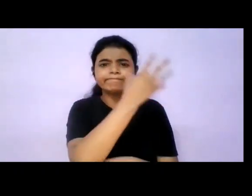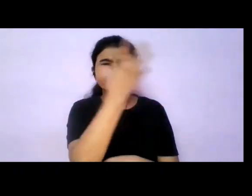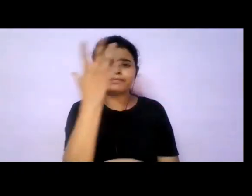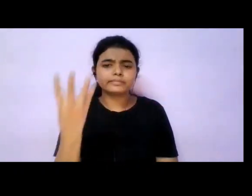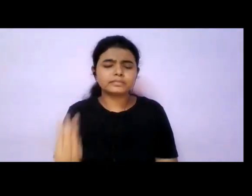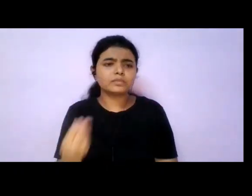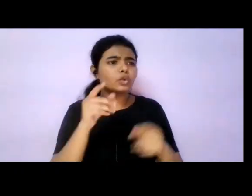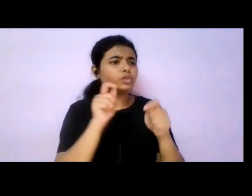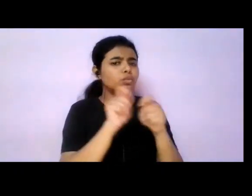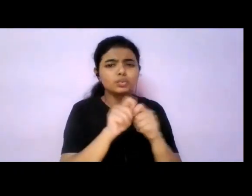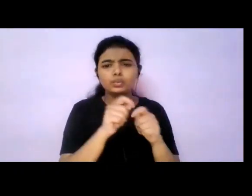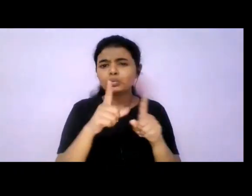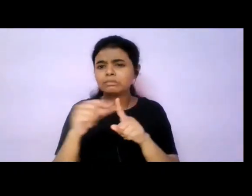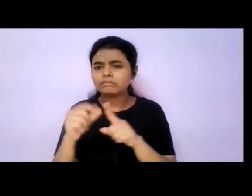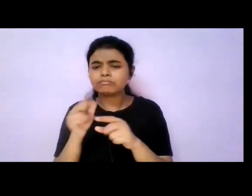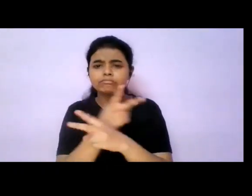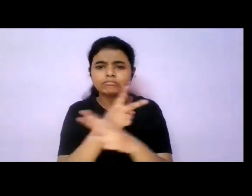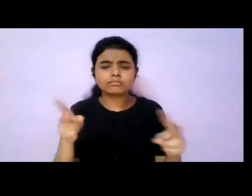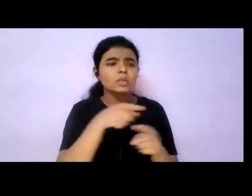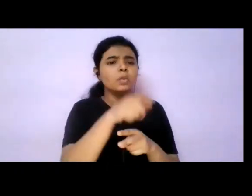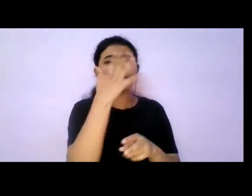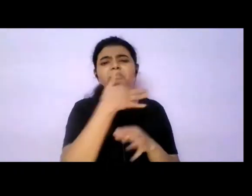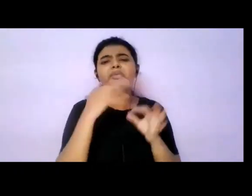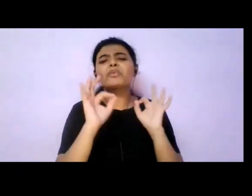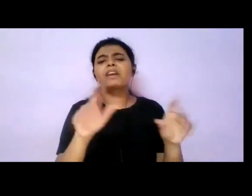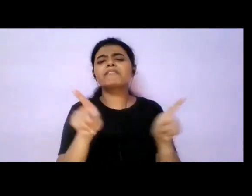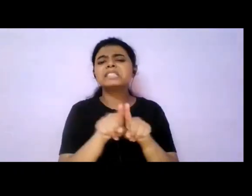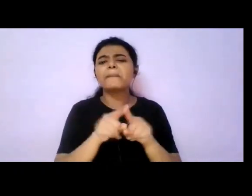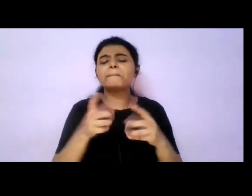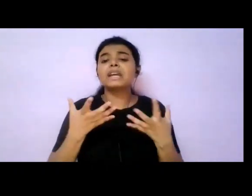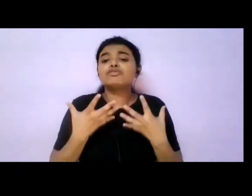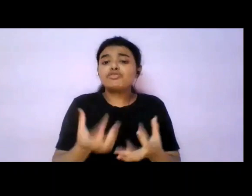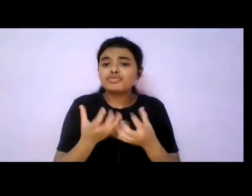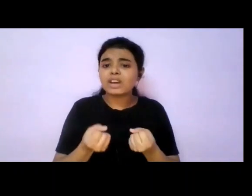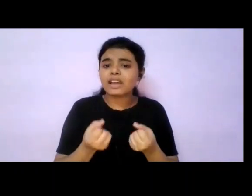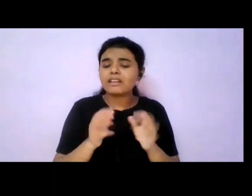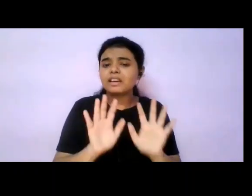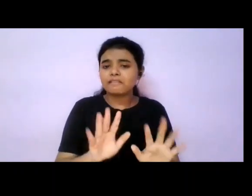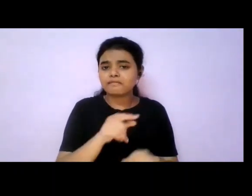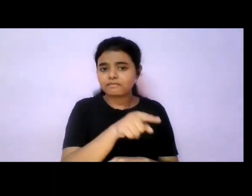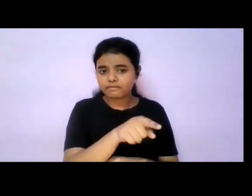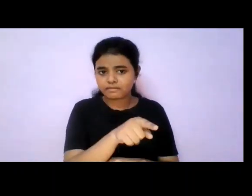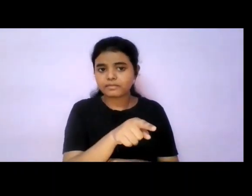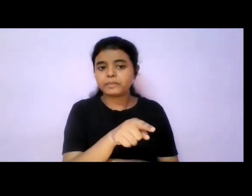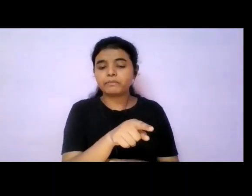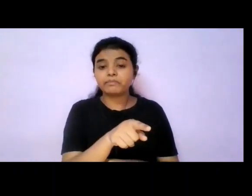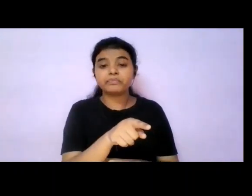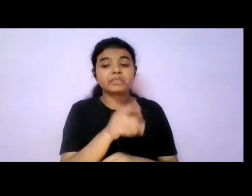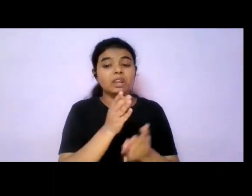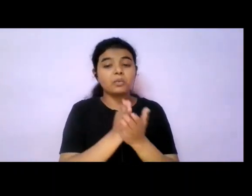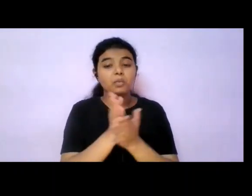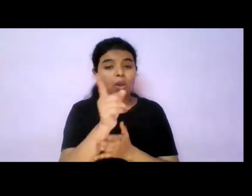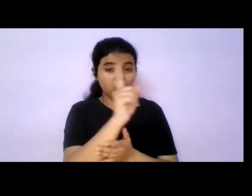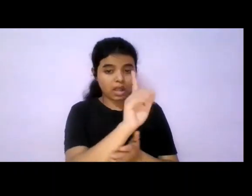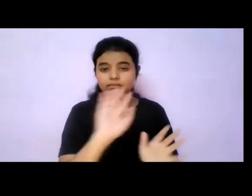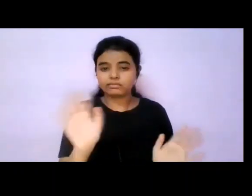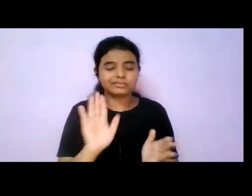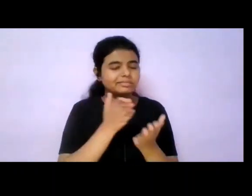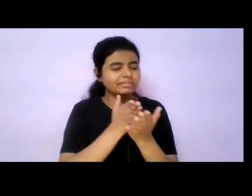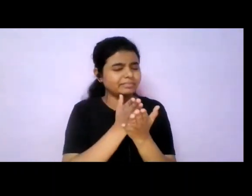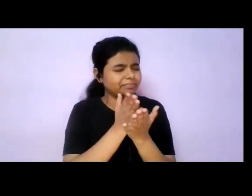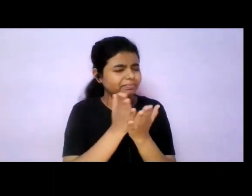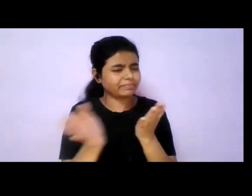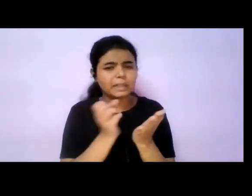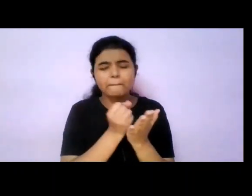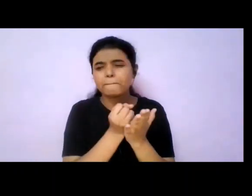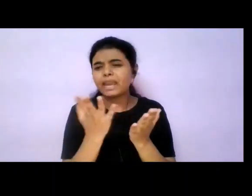here, what Mingis is alerting us to is the desire to be with others in many different ways. It's not to